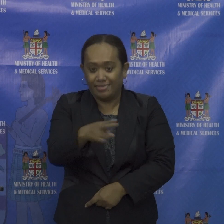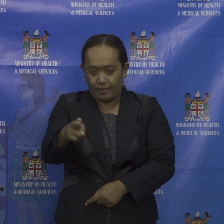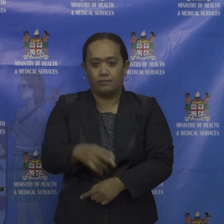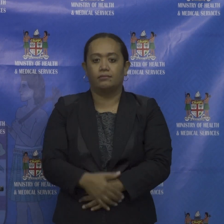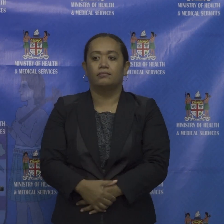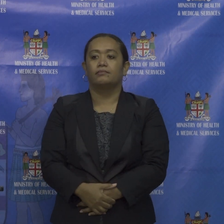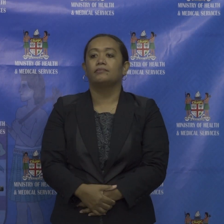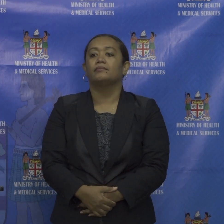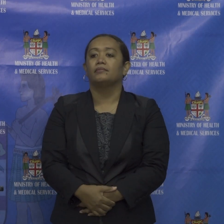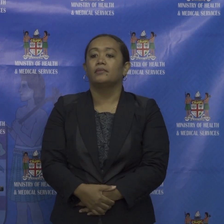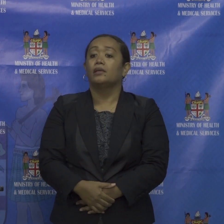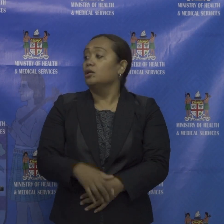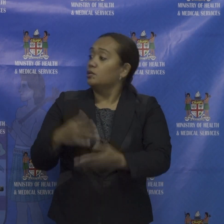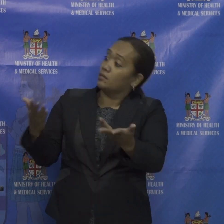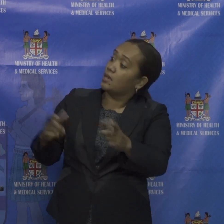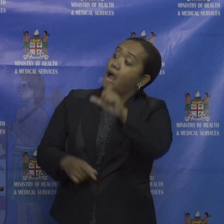For the Wainitaroa settlement?